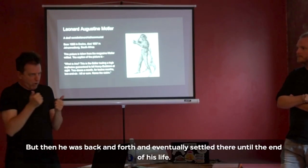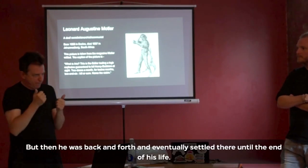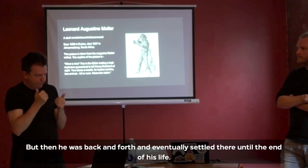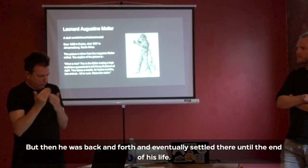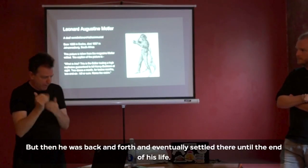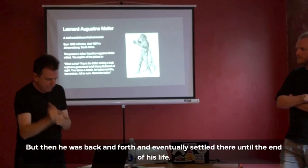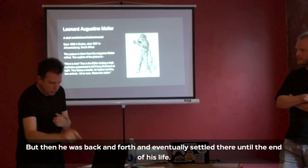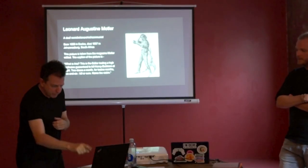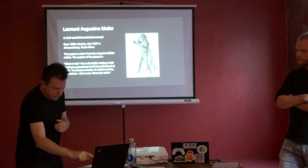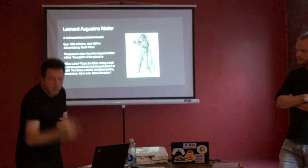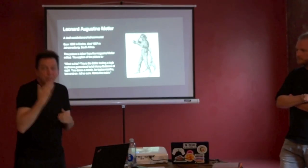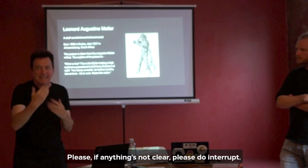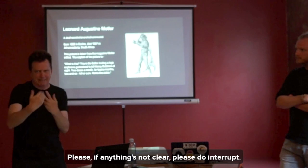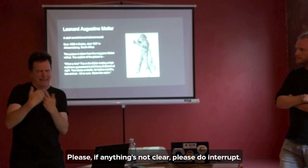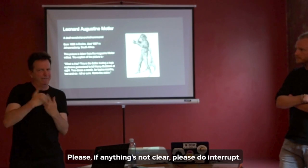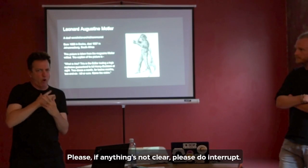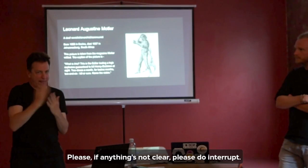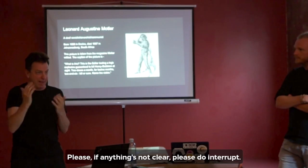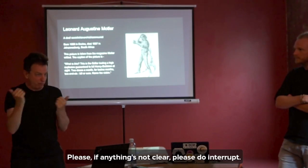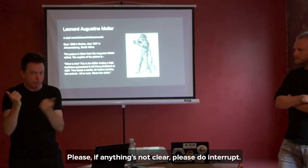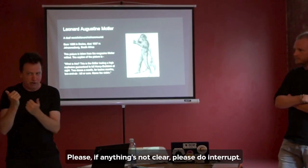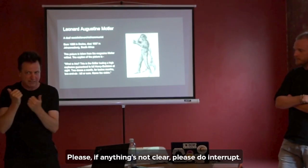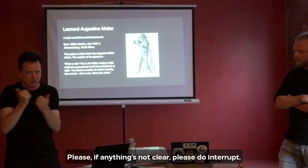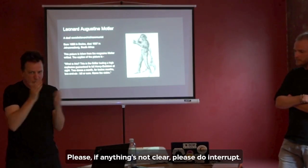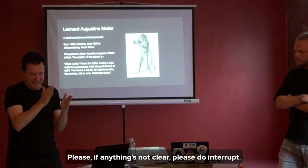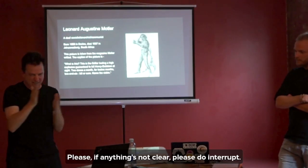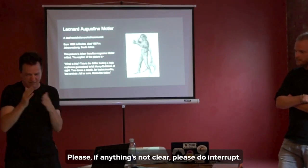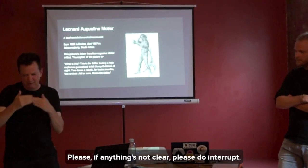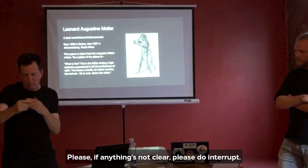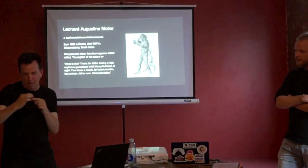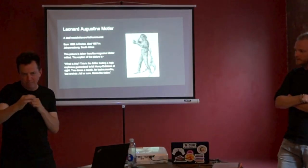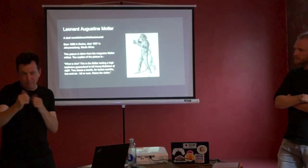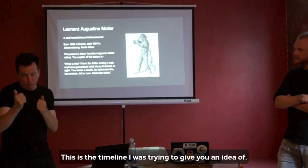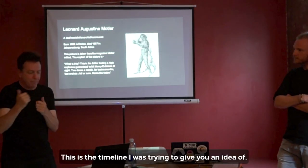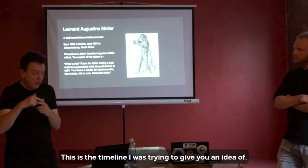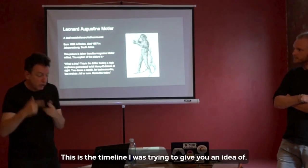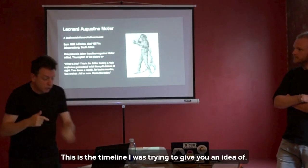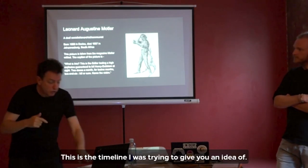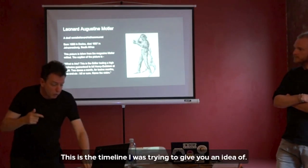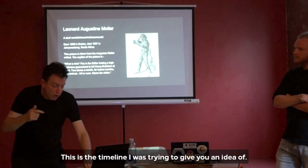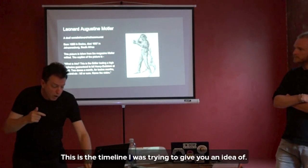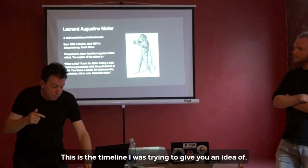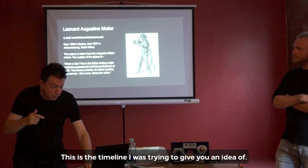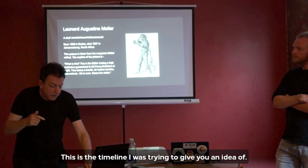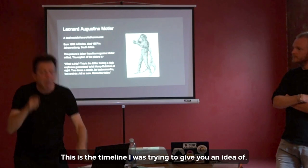until the end of his life. Please, if anything's not clear, please do interrupt. This is the timeline I'm just trying to give you an idea of.